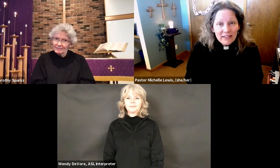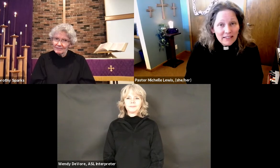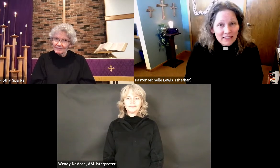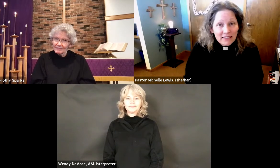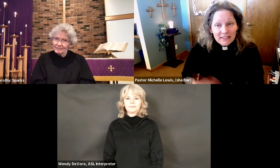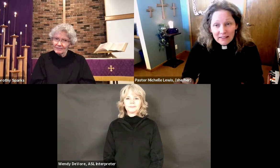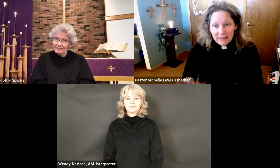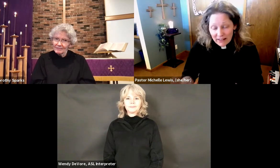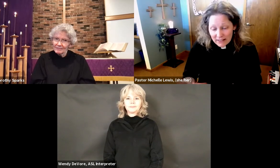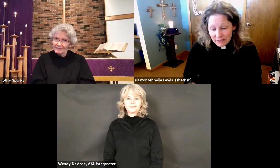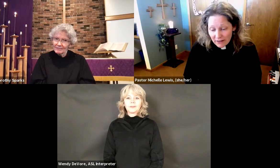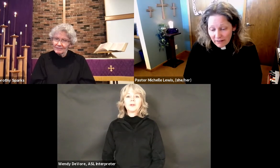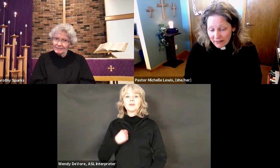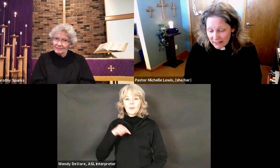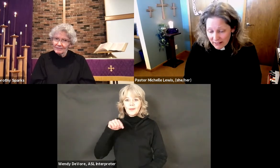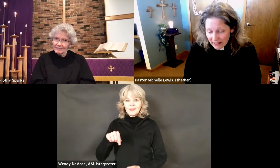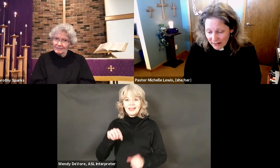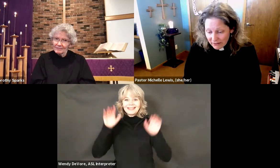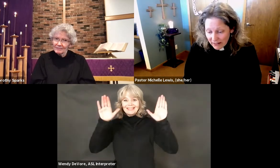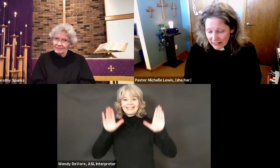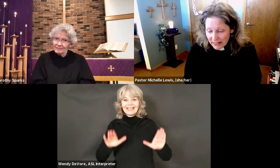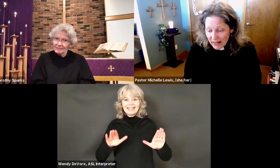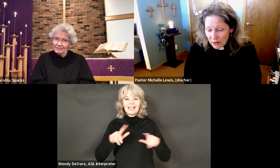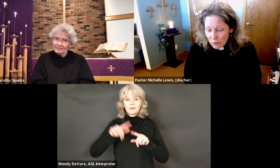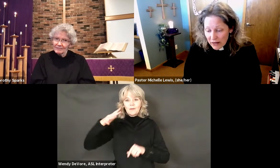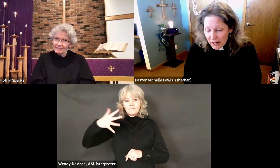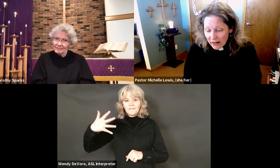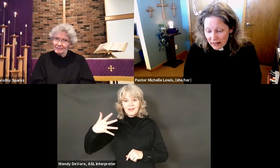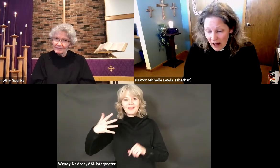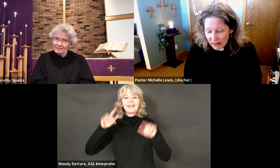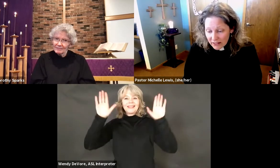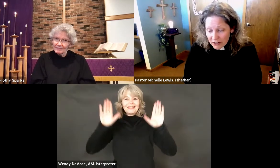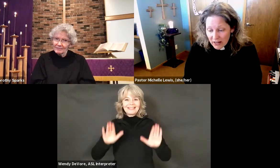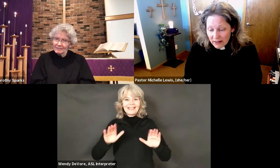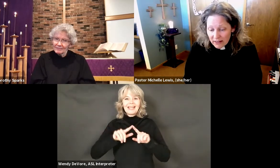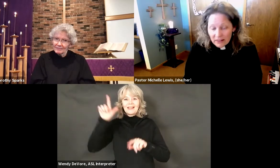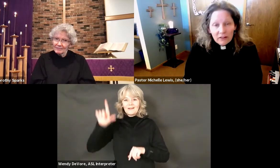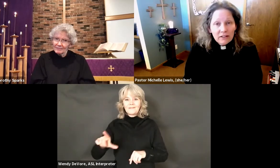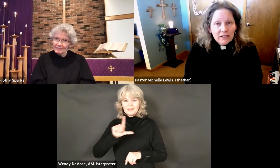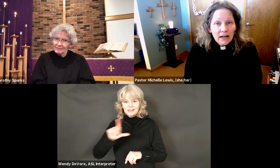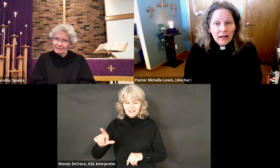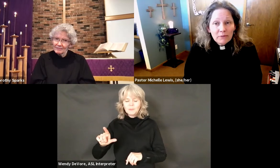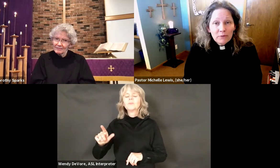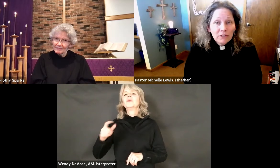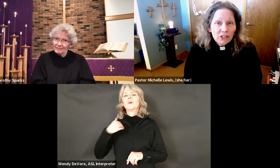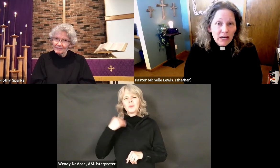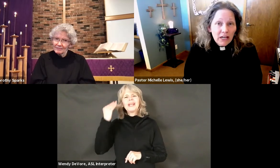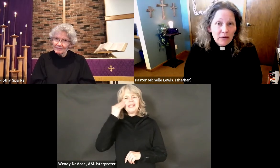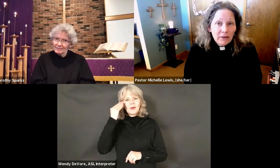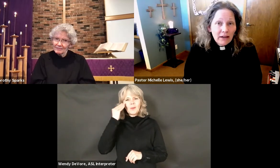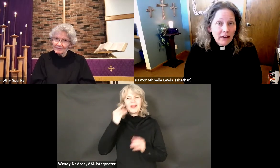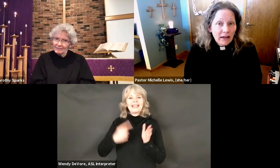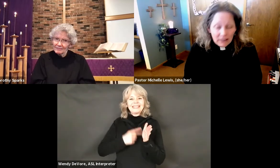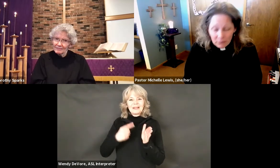And this Sunday, this fifth Sunday of Lent, we acknowledge that there are times when